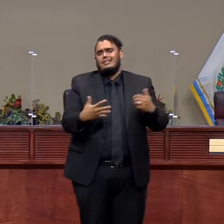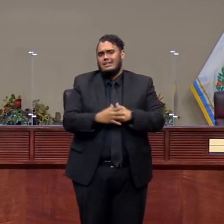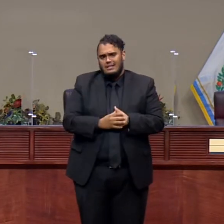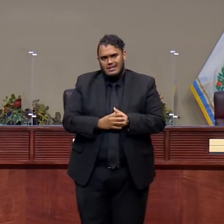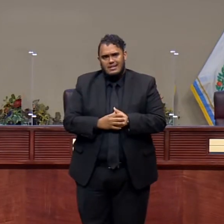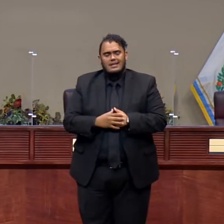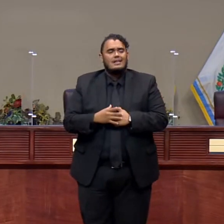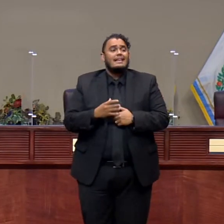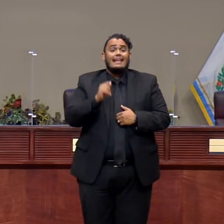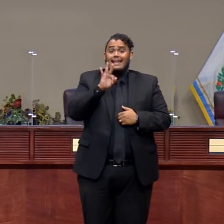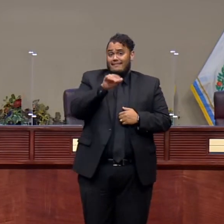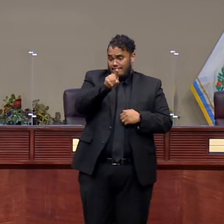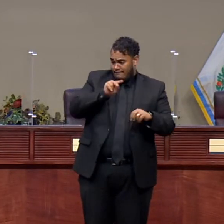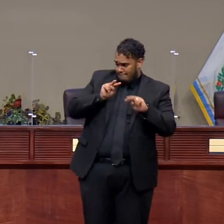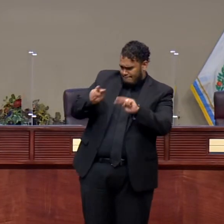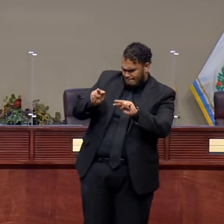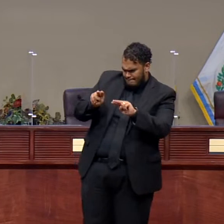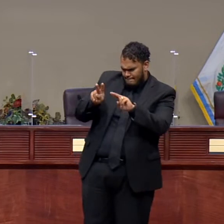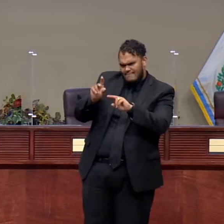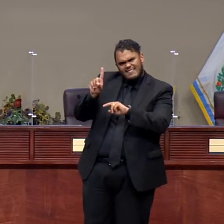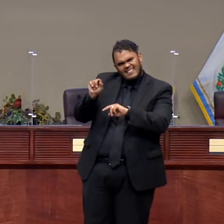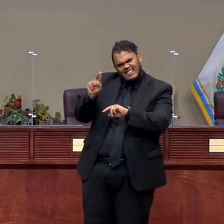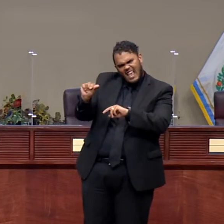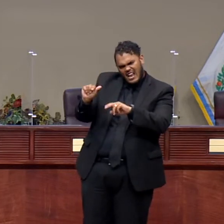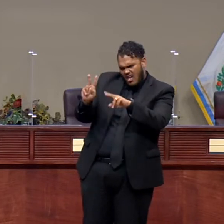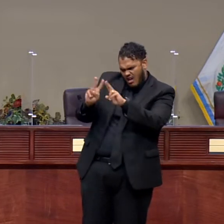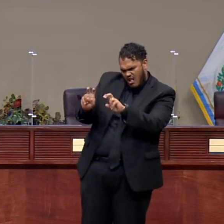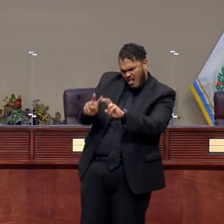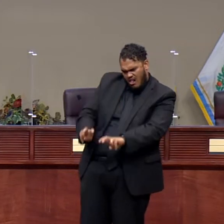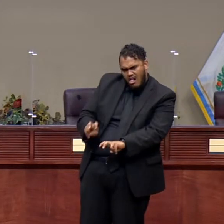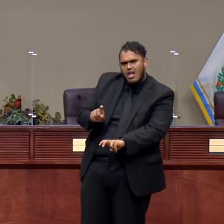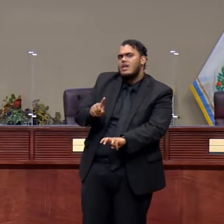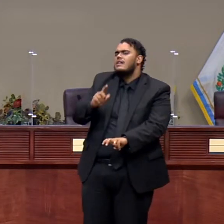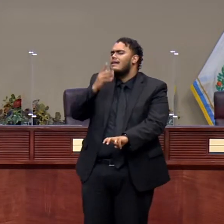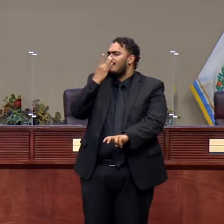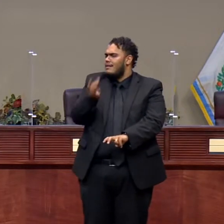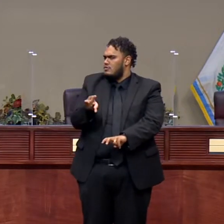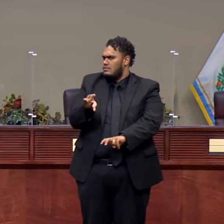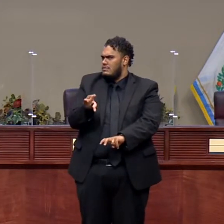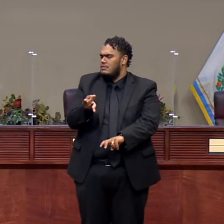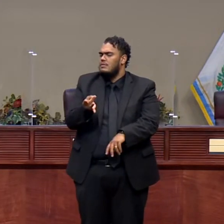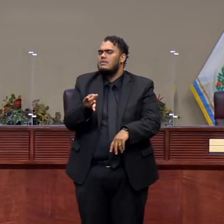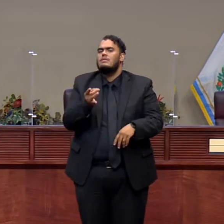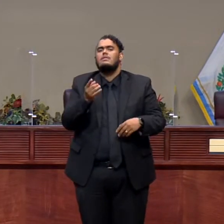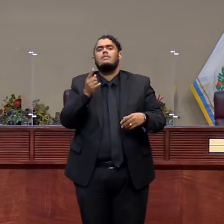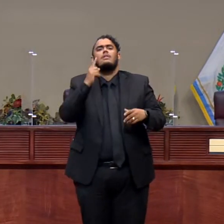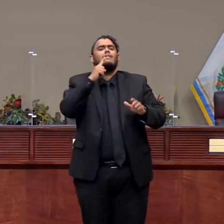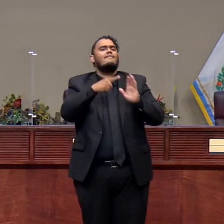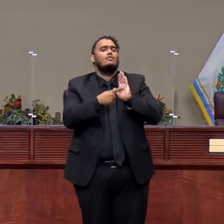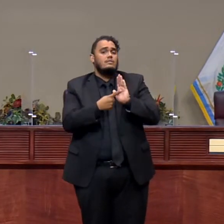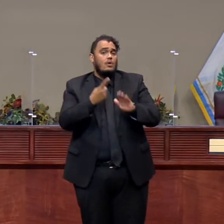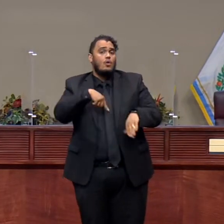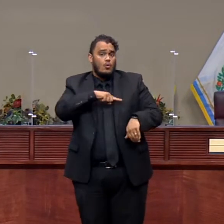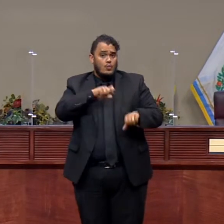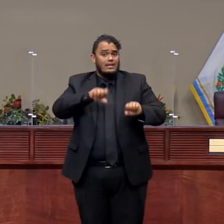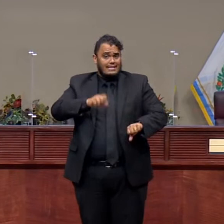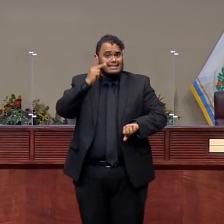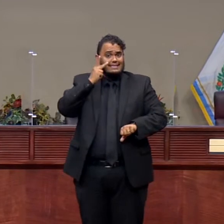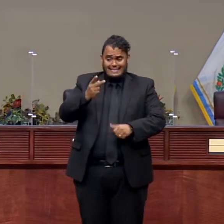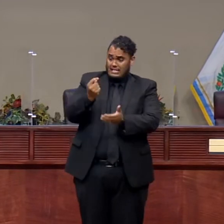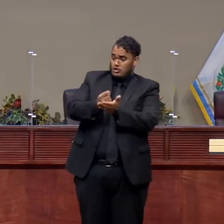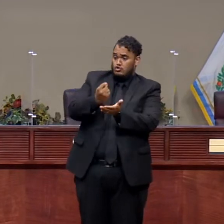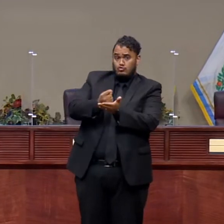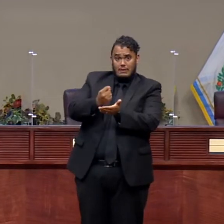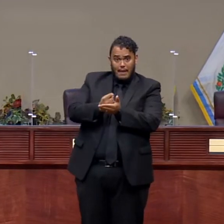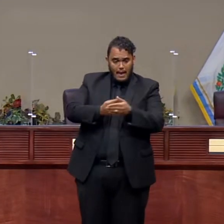it's quite interesting. For example, we can see when the monoclonal treatments started in